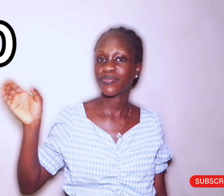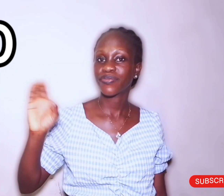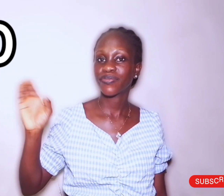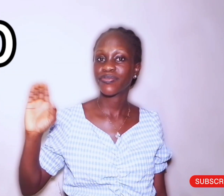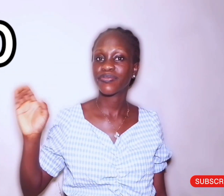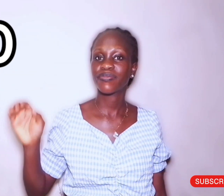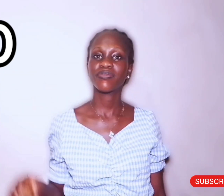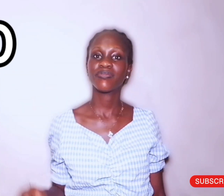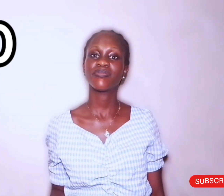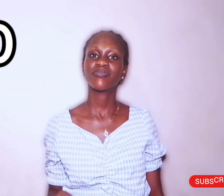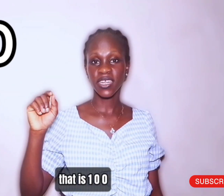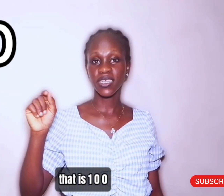That is